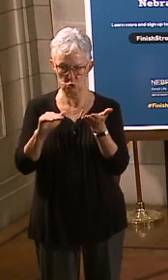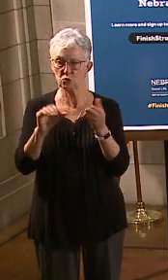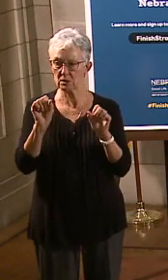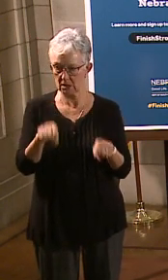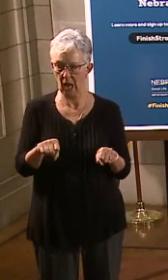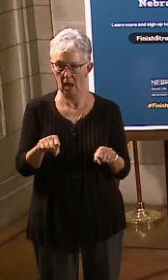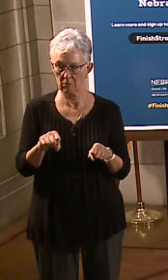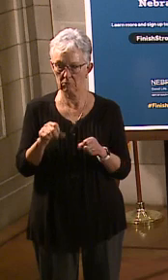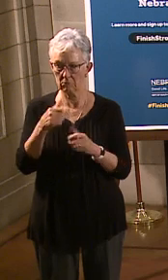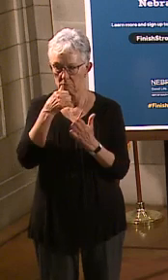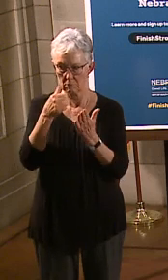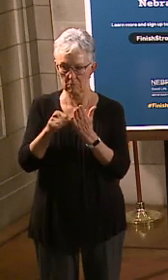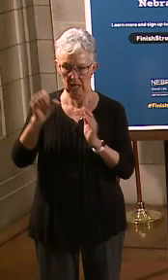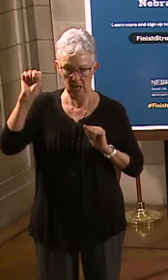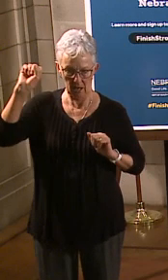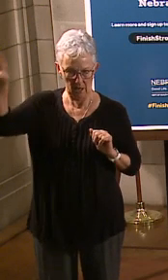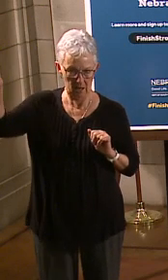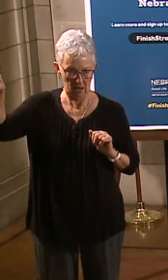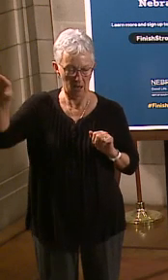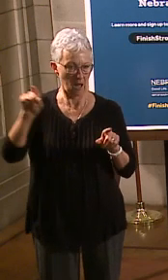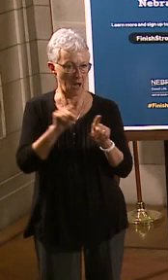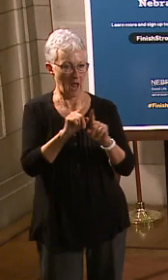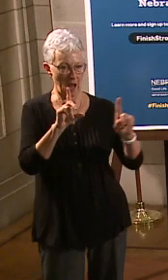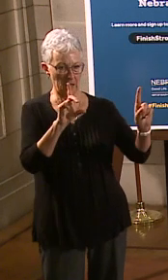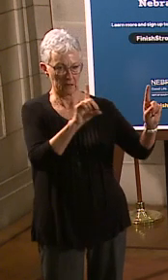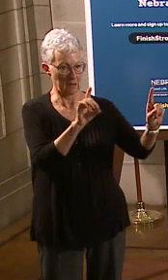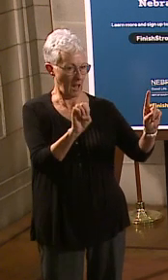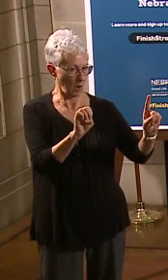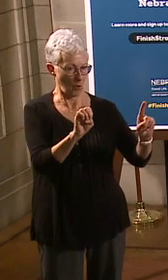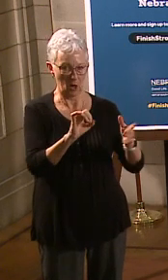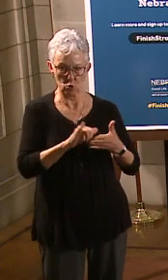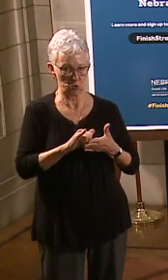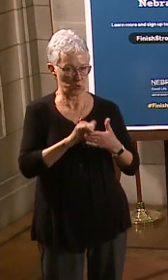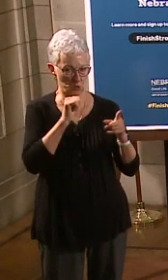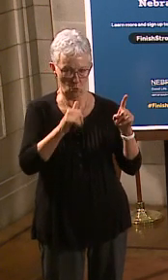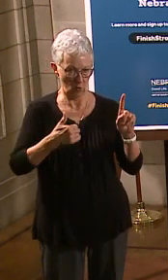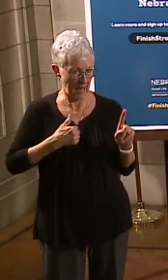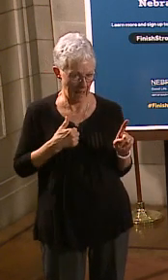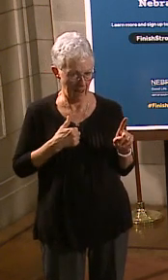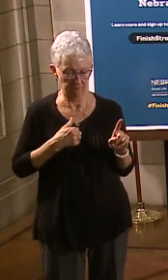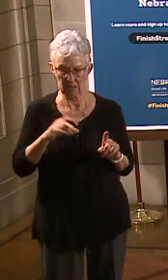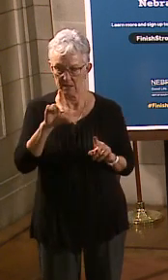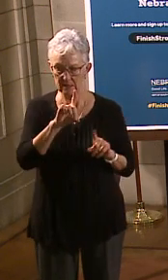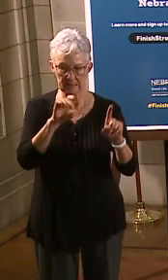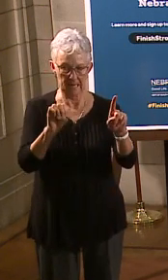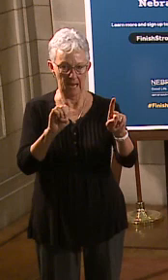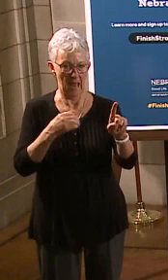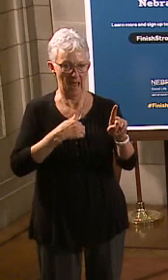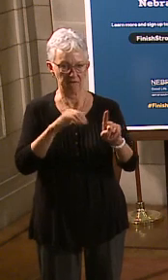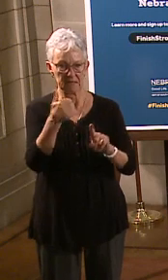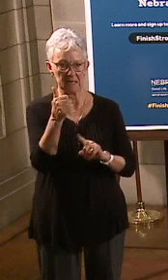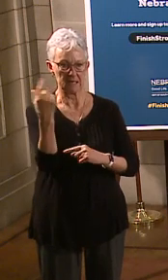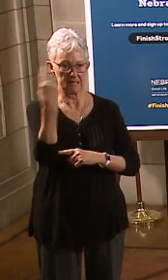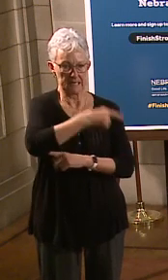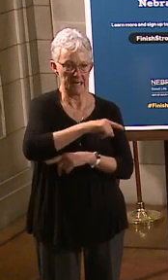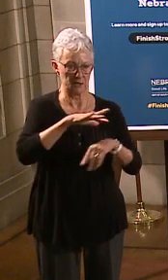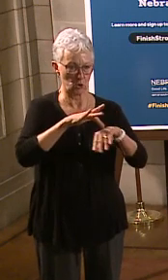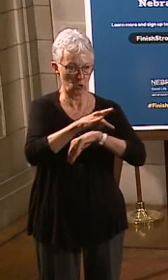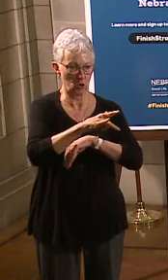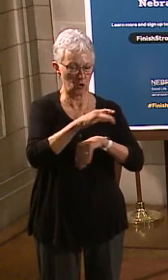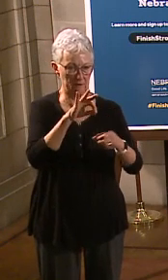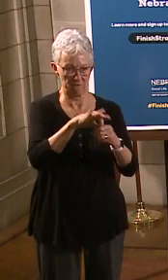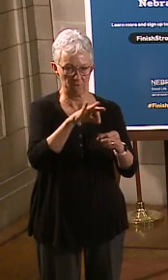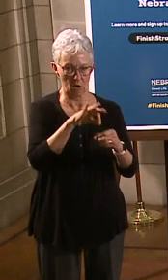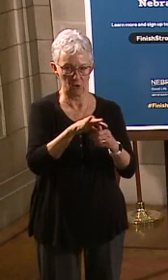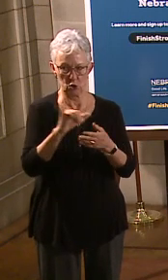that states like, for example, Delaware and New York do not have. Also, Delaware, for example, only has 10 days of early voting. New York only has 10